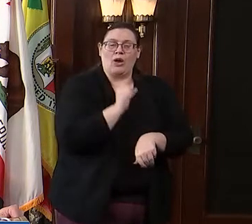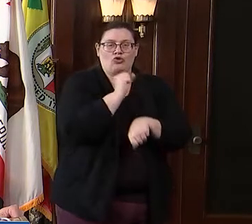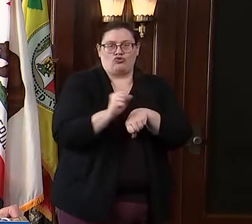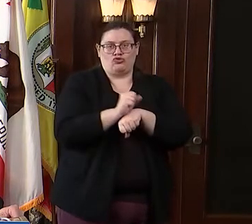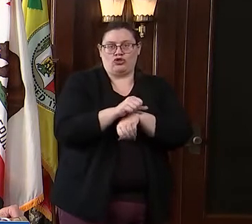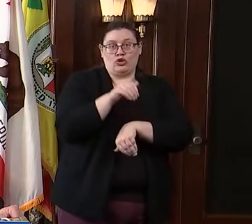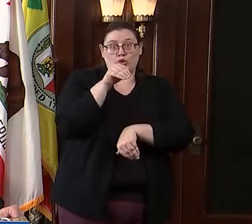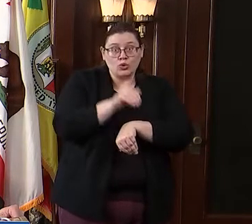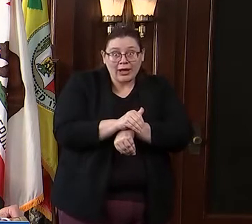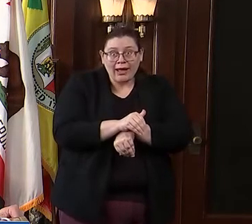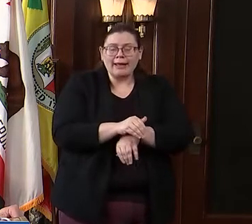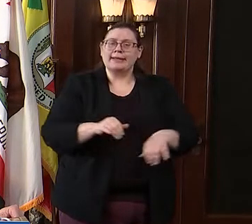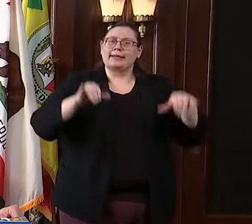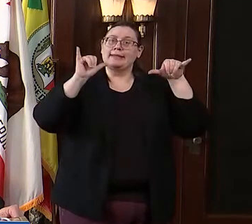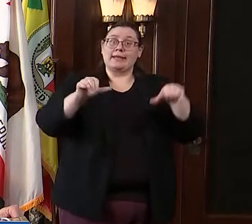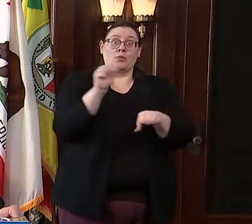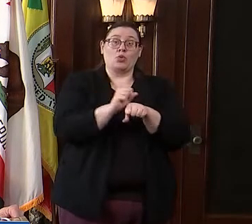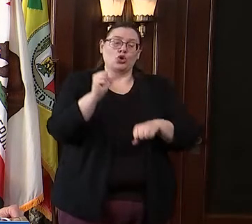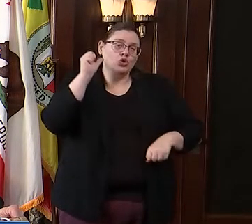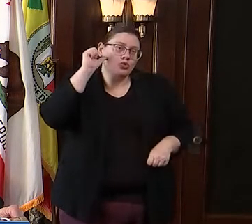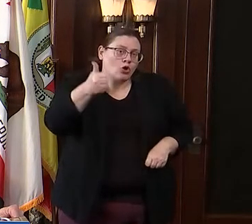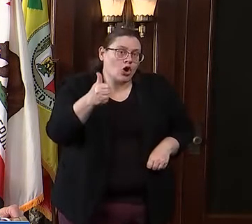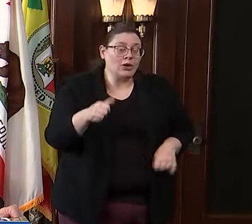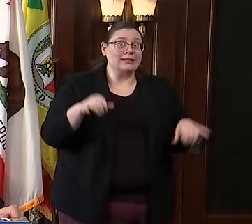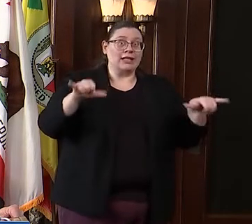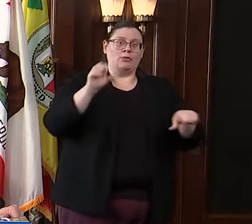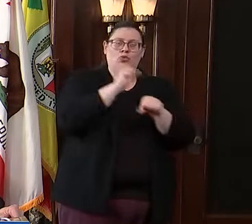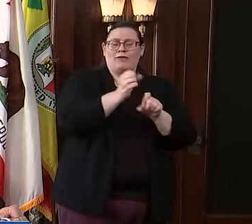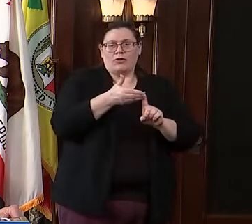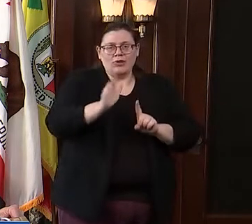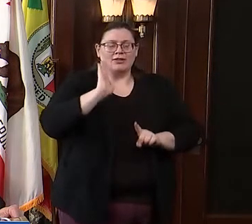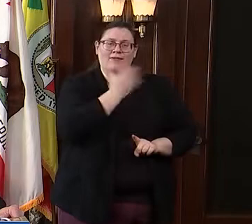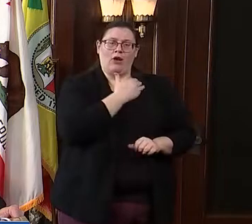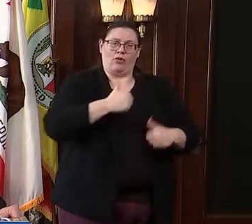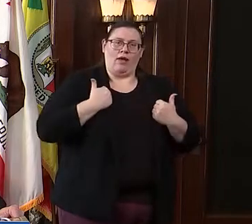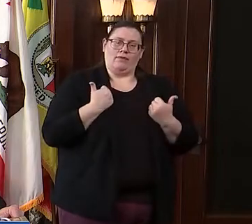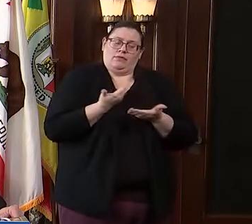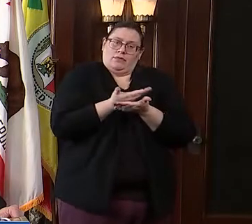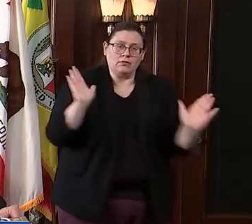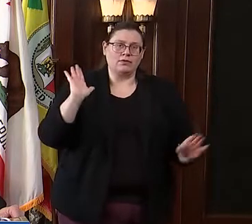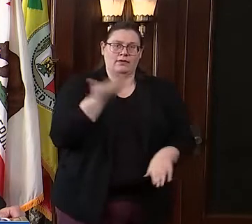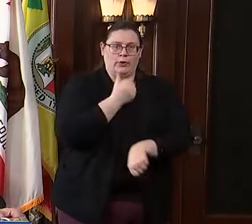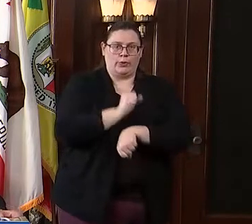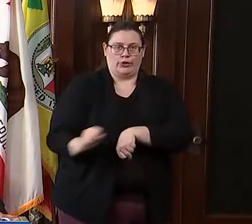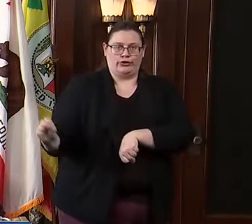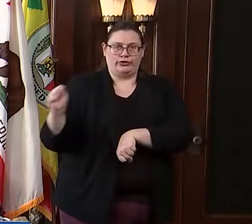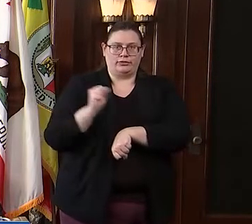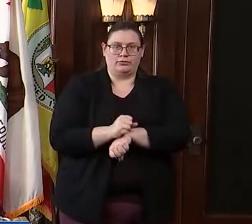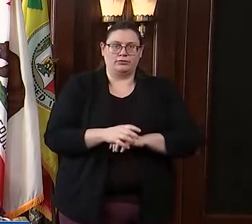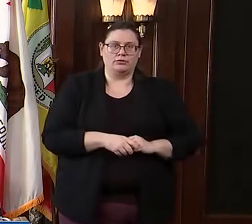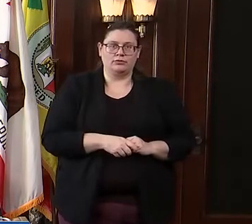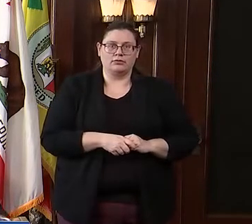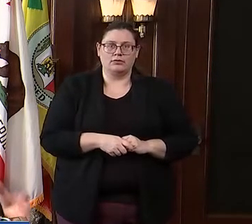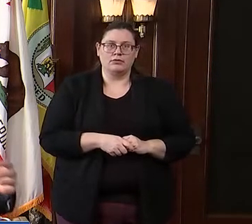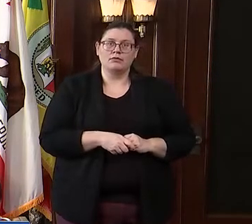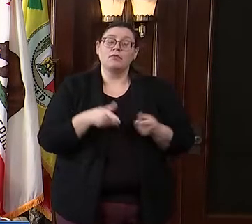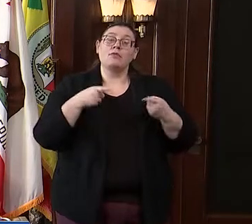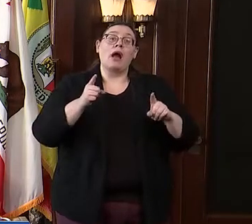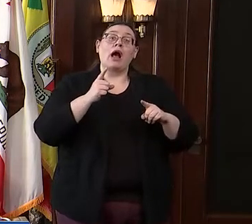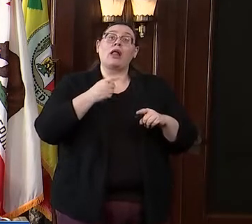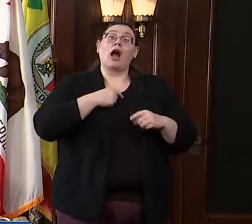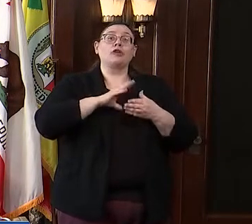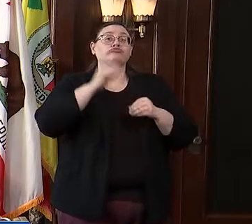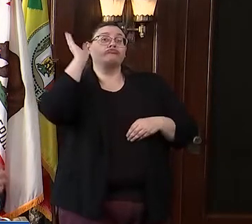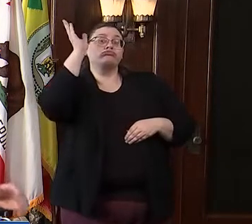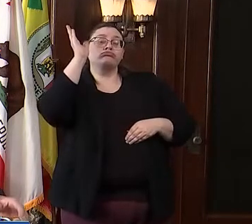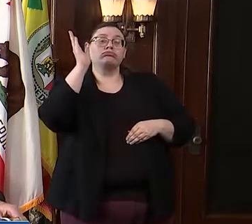is our work tomorrow. This is our work for the rest of our lives. As we speak, there are Americans demonstrating in